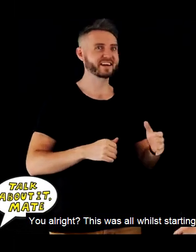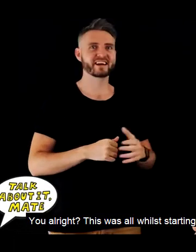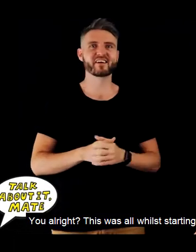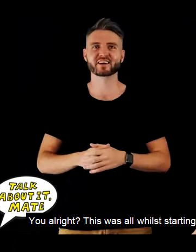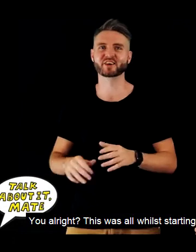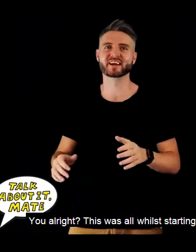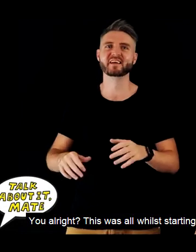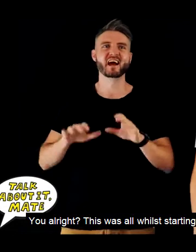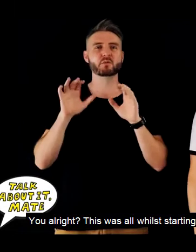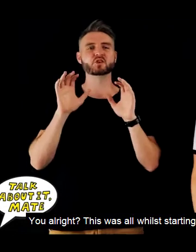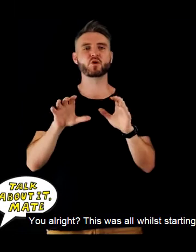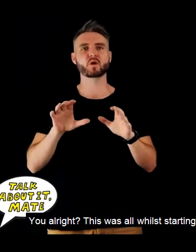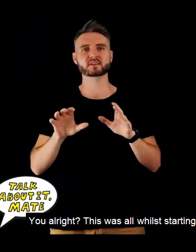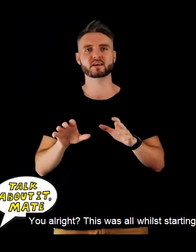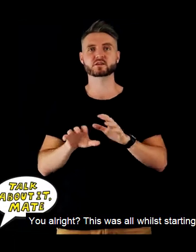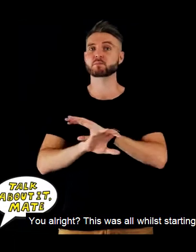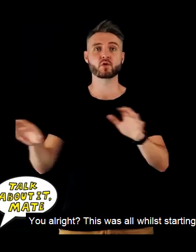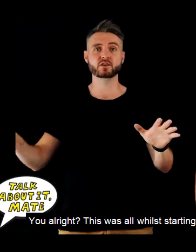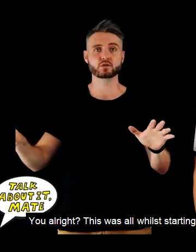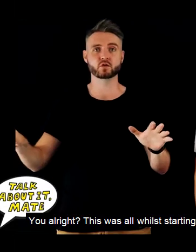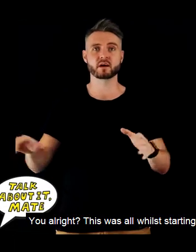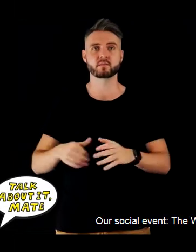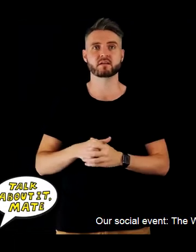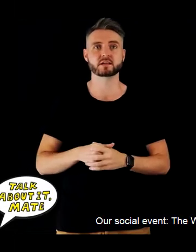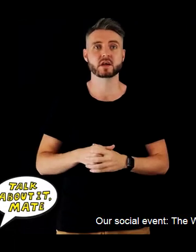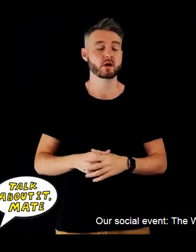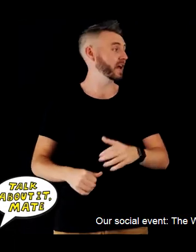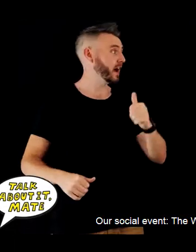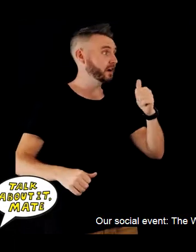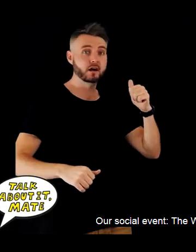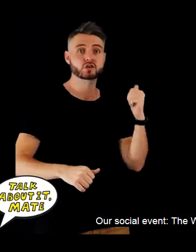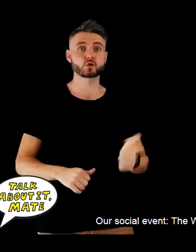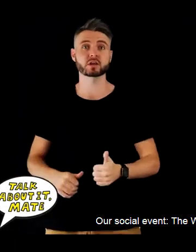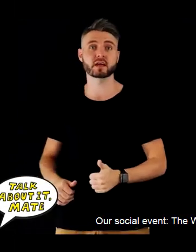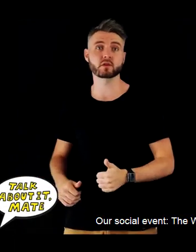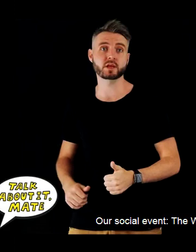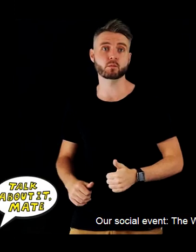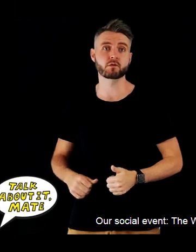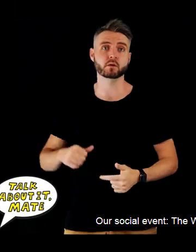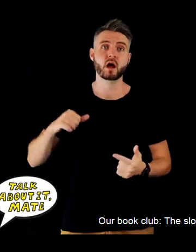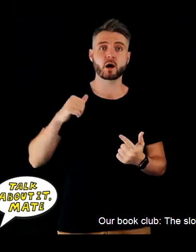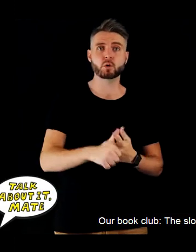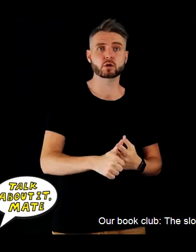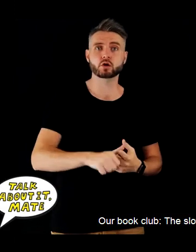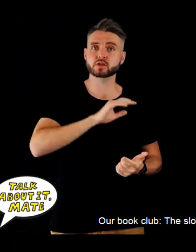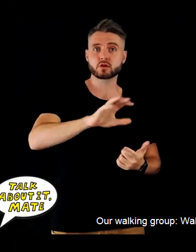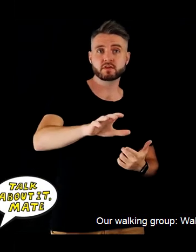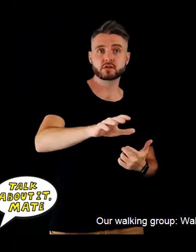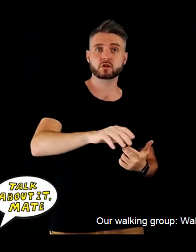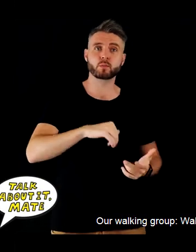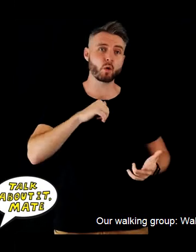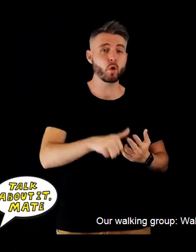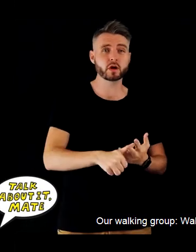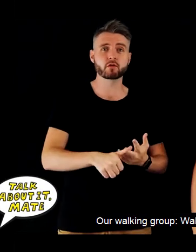you all right? Yeah, all right, good. And that was all while starting some brand new Talk About It Mate events. We had our social event, the Weekend Waffle, our book club, the